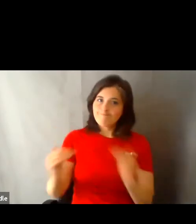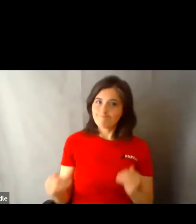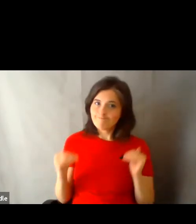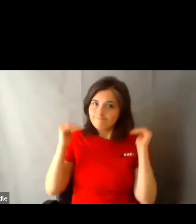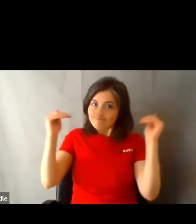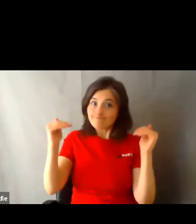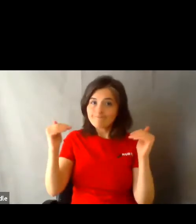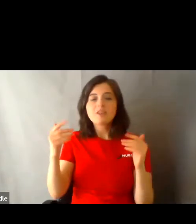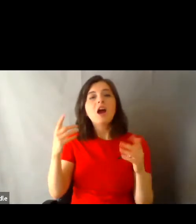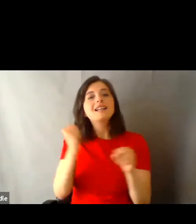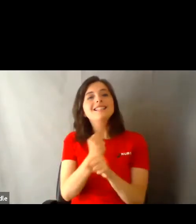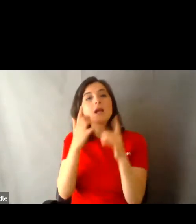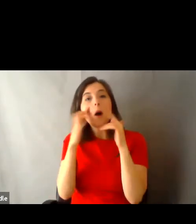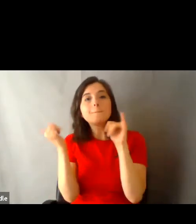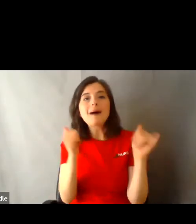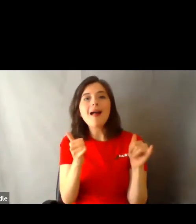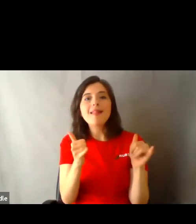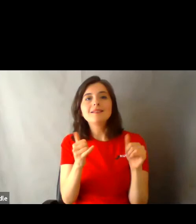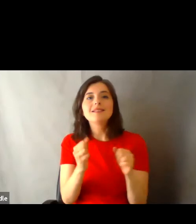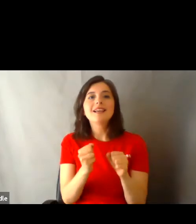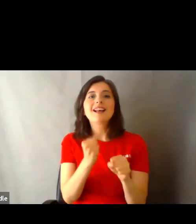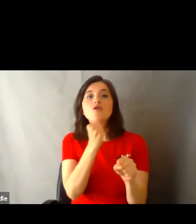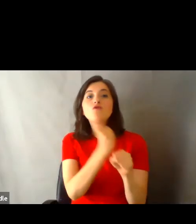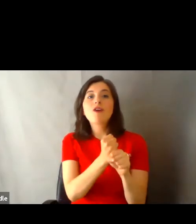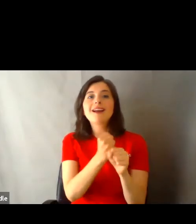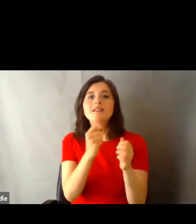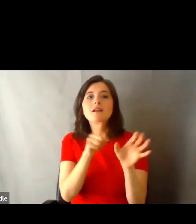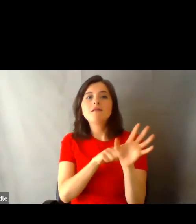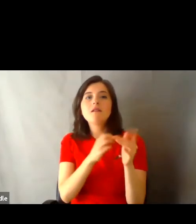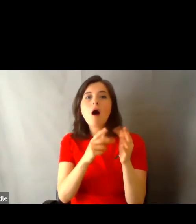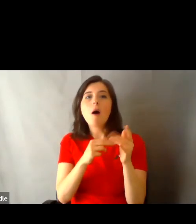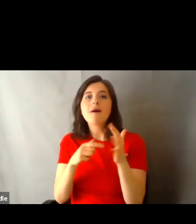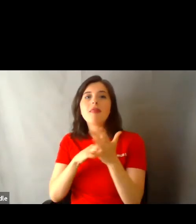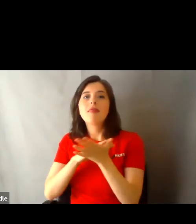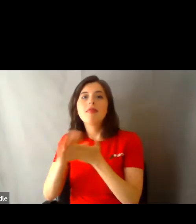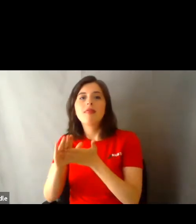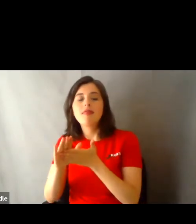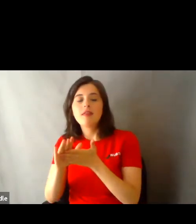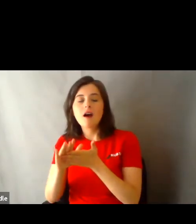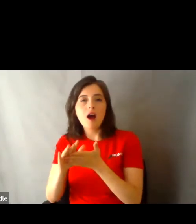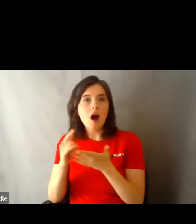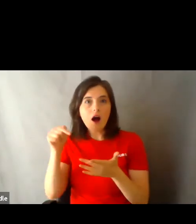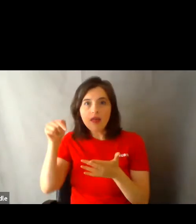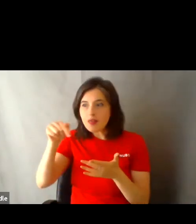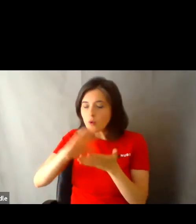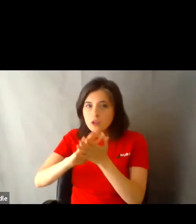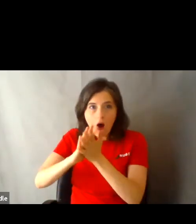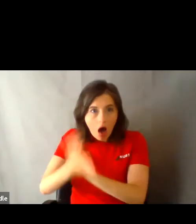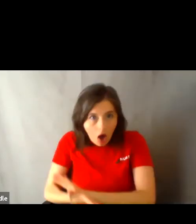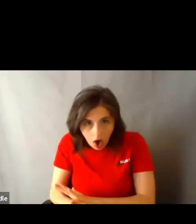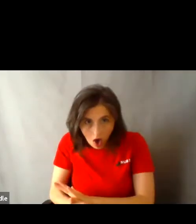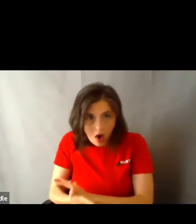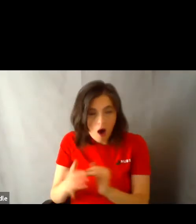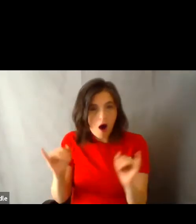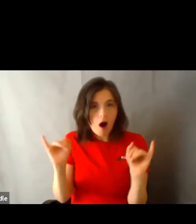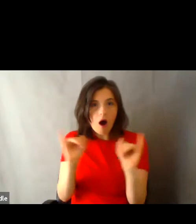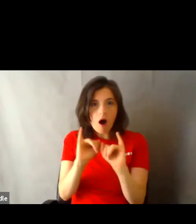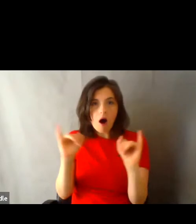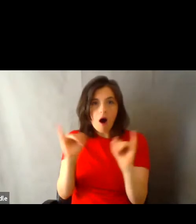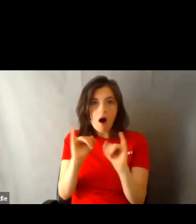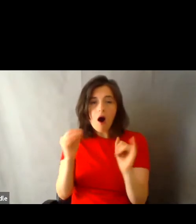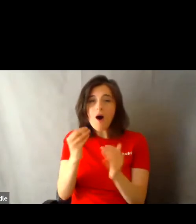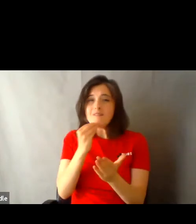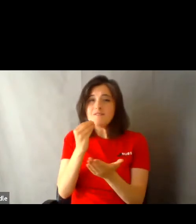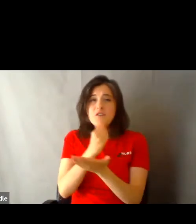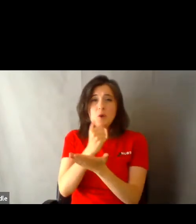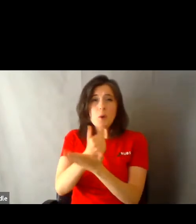Great Yarmouth on the east coast of Norfolk, and it was devastating. Food bank